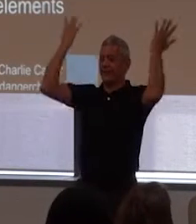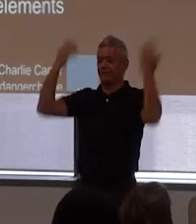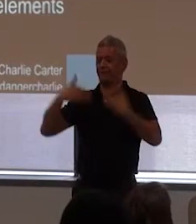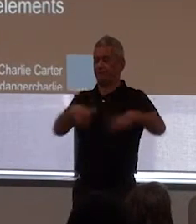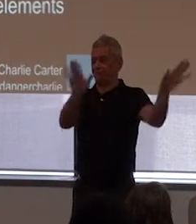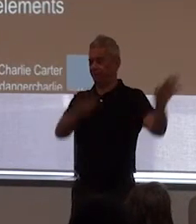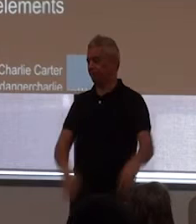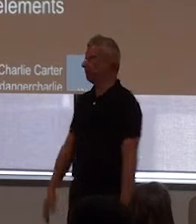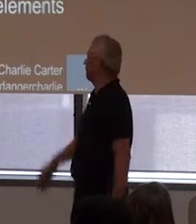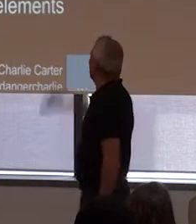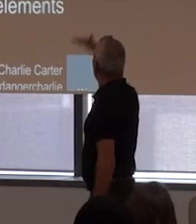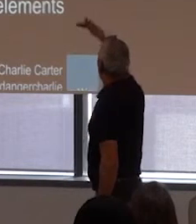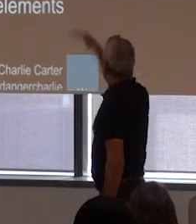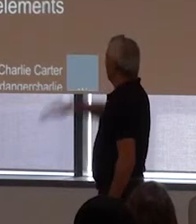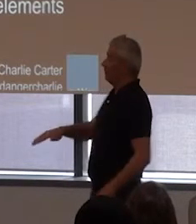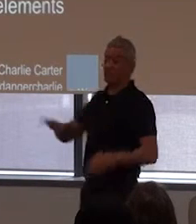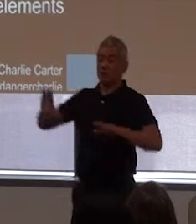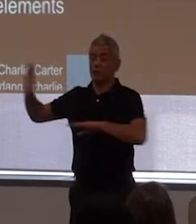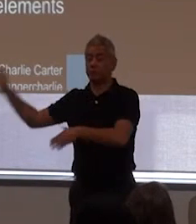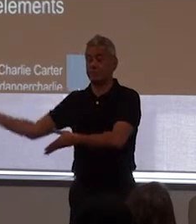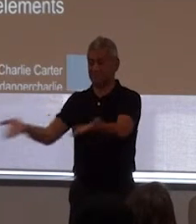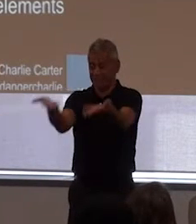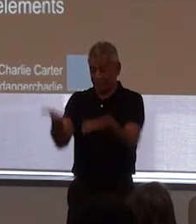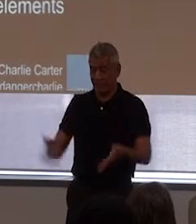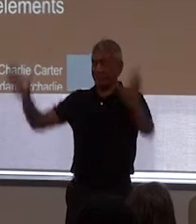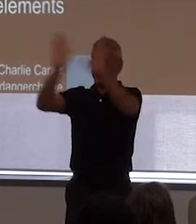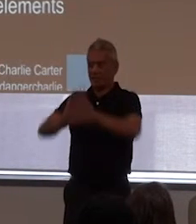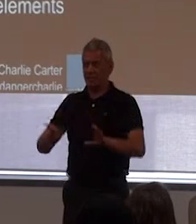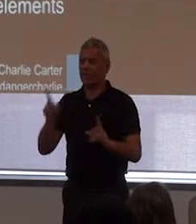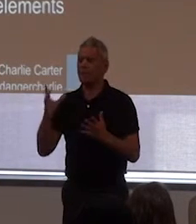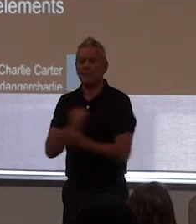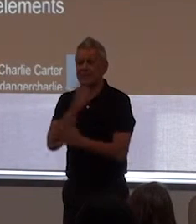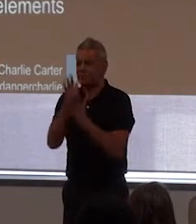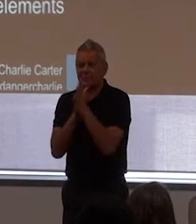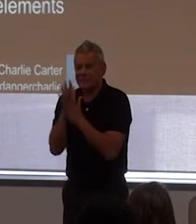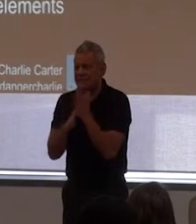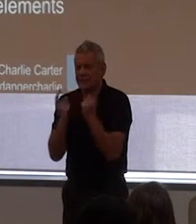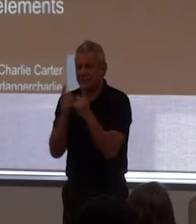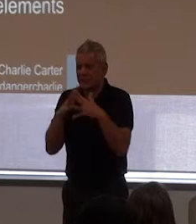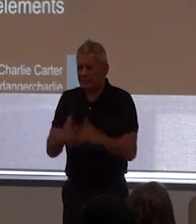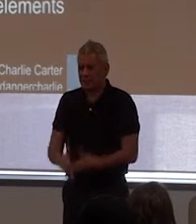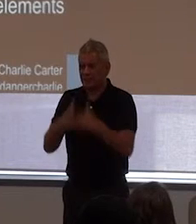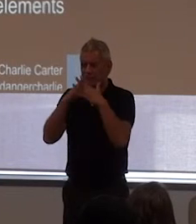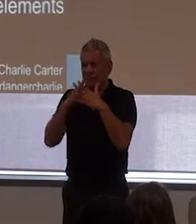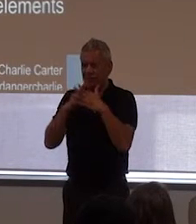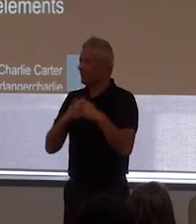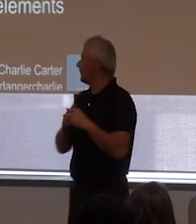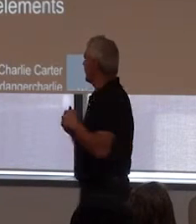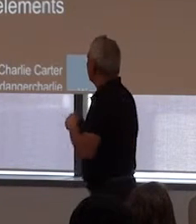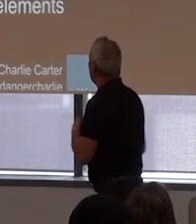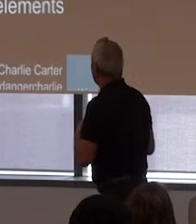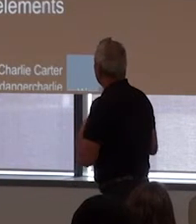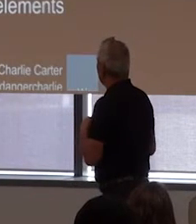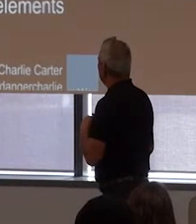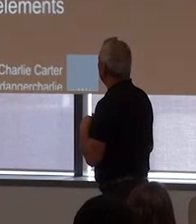Presentation. What we're showing them has to have a meaningful end. Clutter kills, so just don't